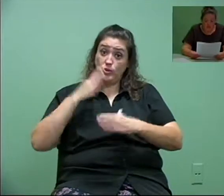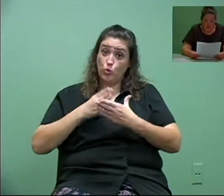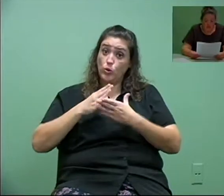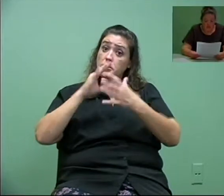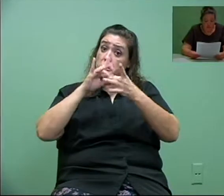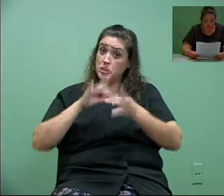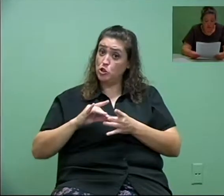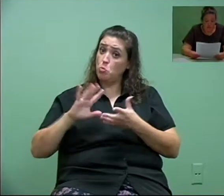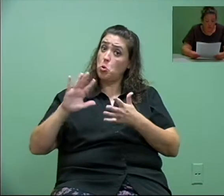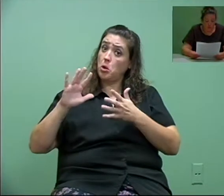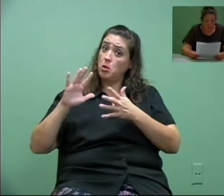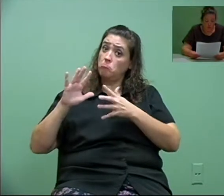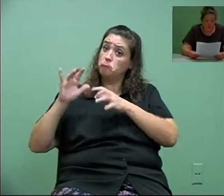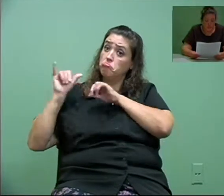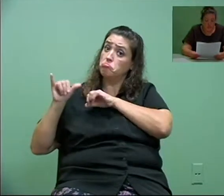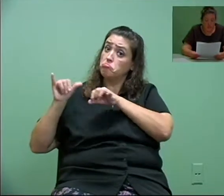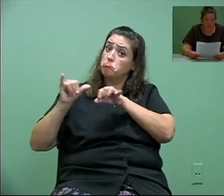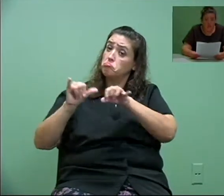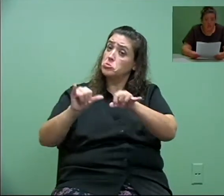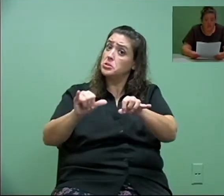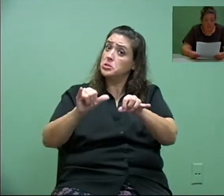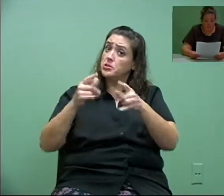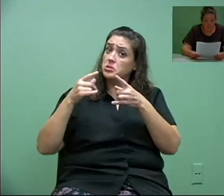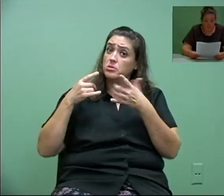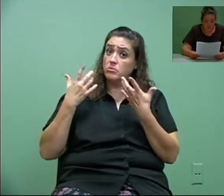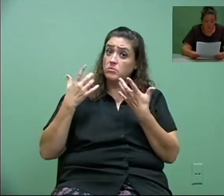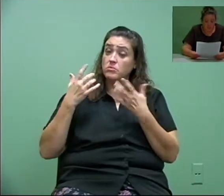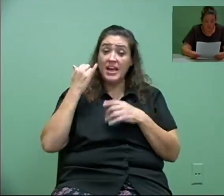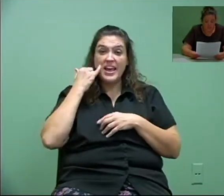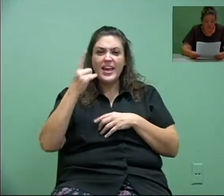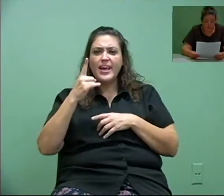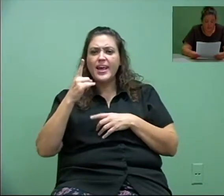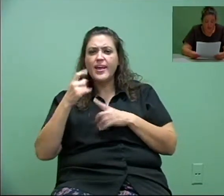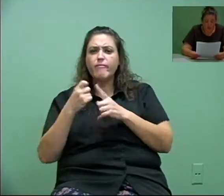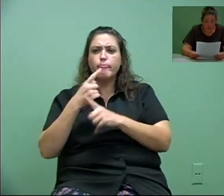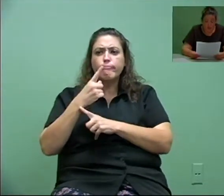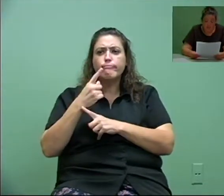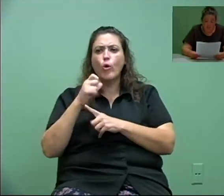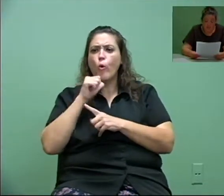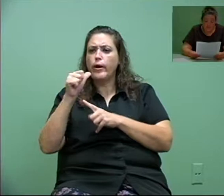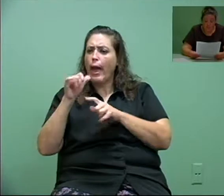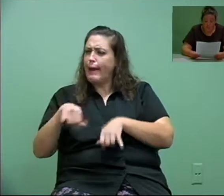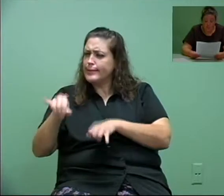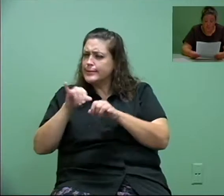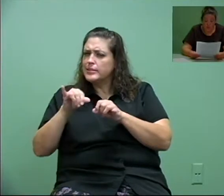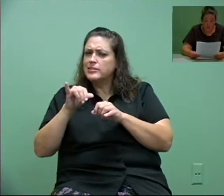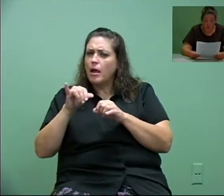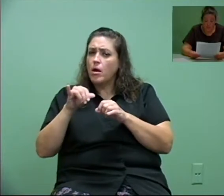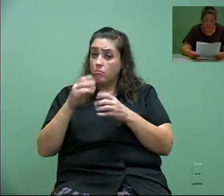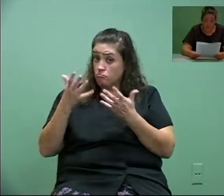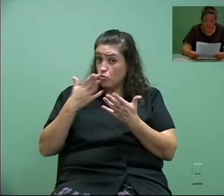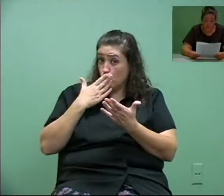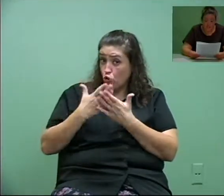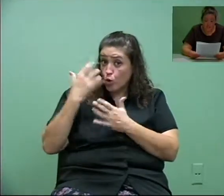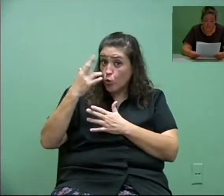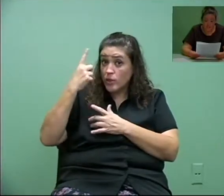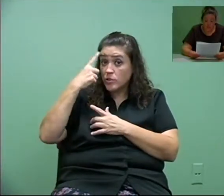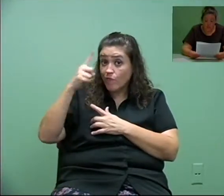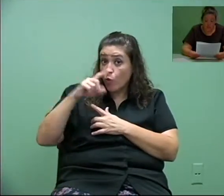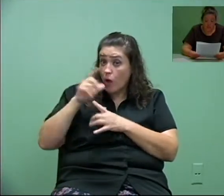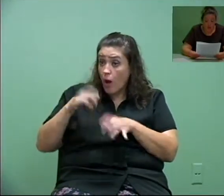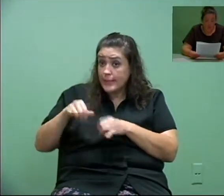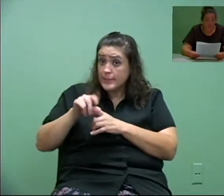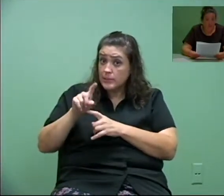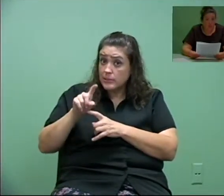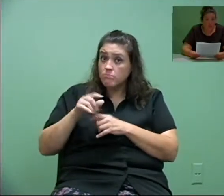If not, is there a good reason for the inconsistency? If the witness was